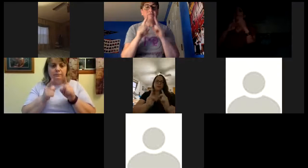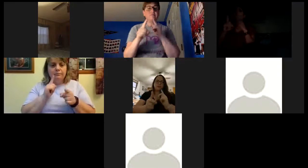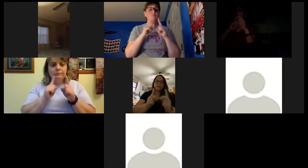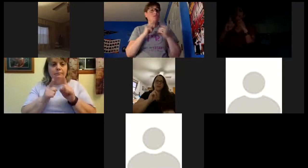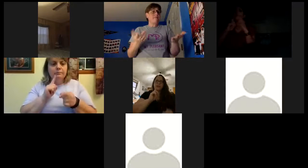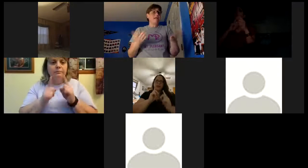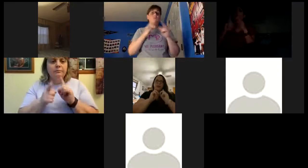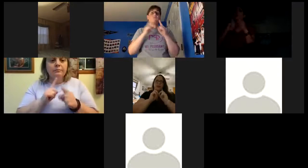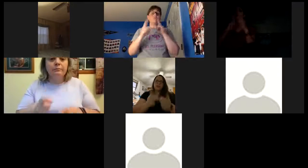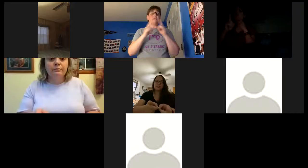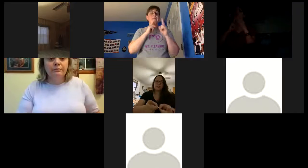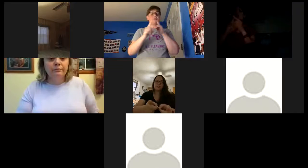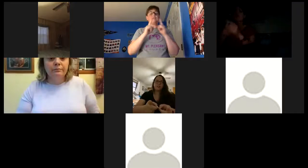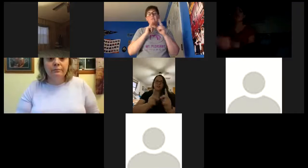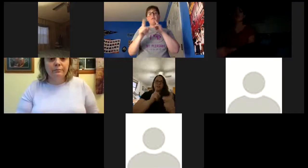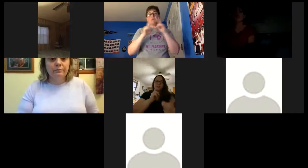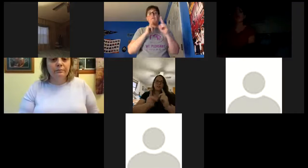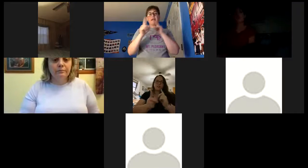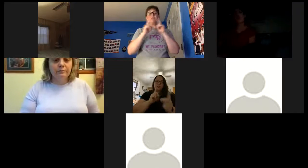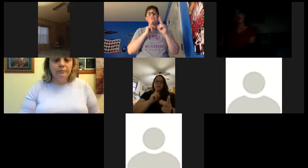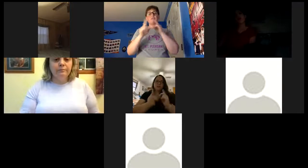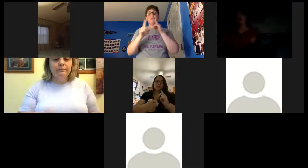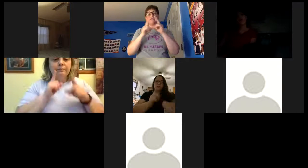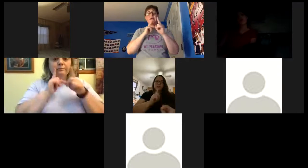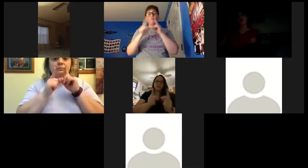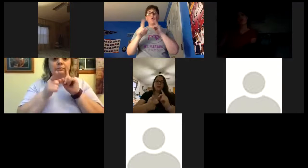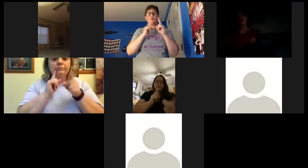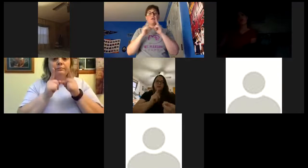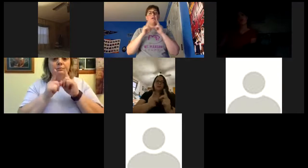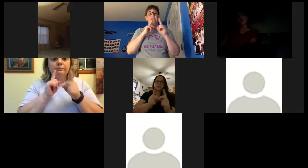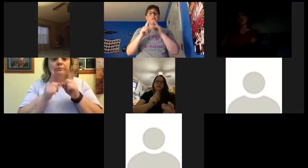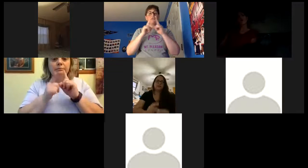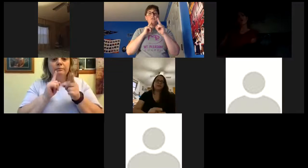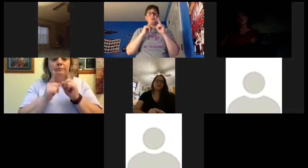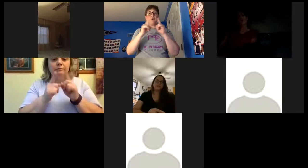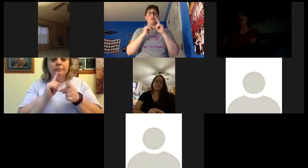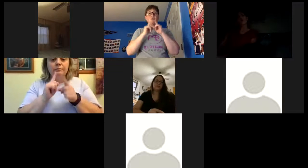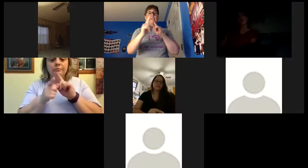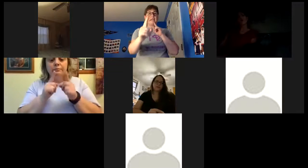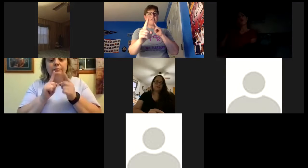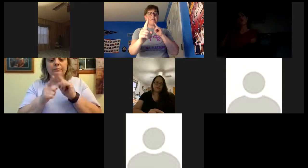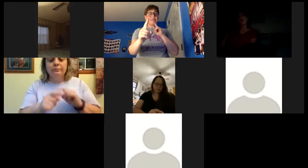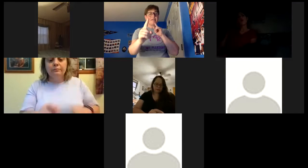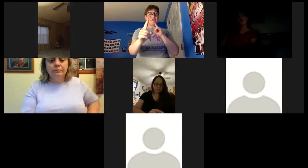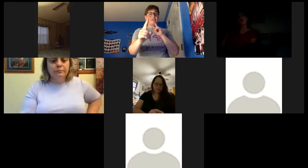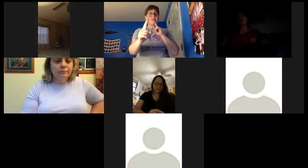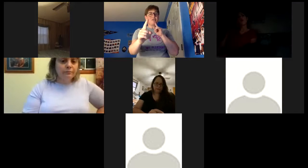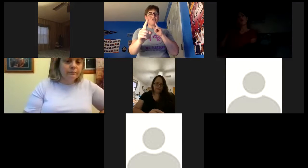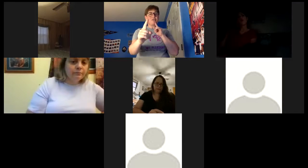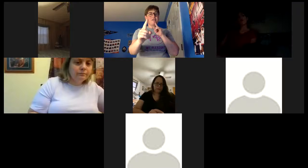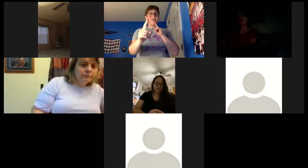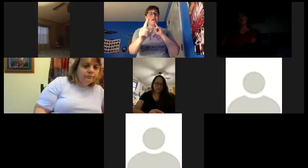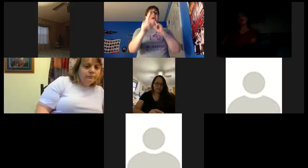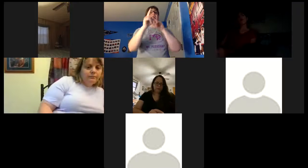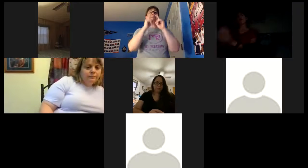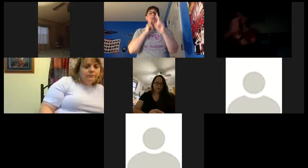talking, which, I mean, that one really matches, to me, it really matches that word because you're saying something to the